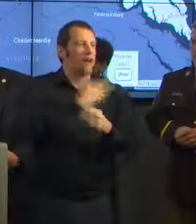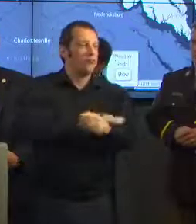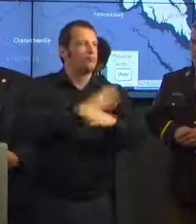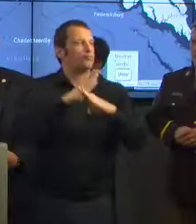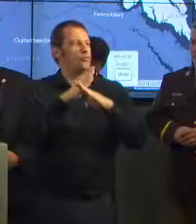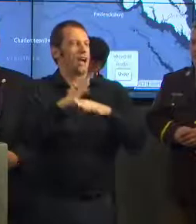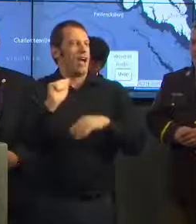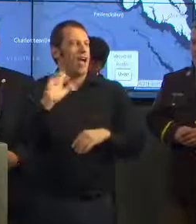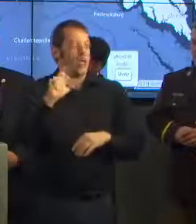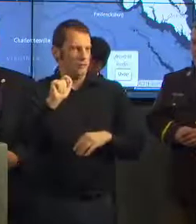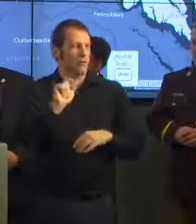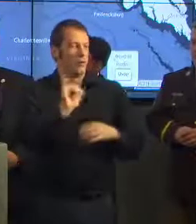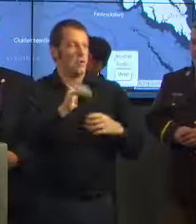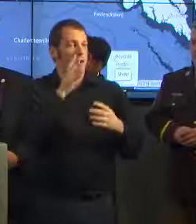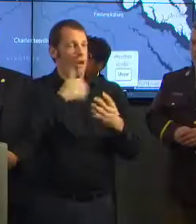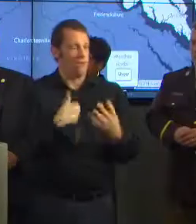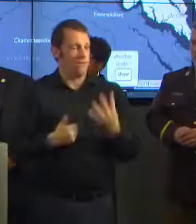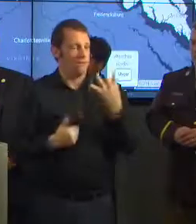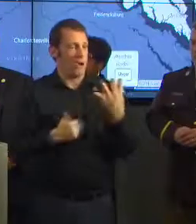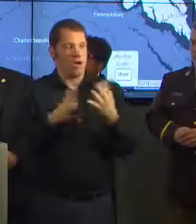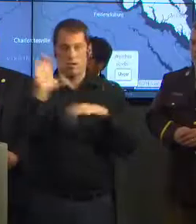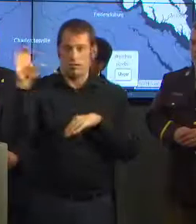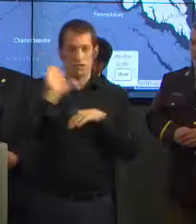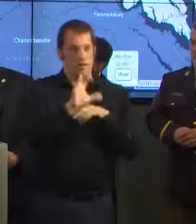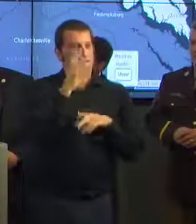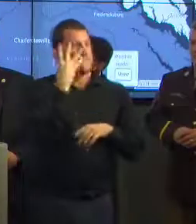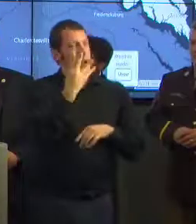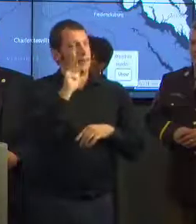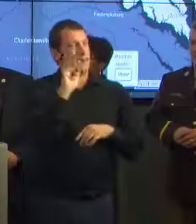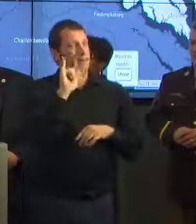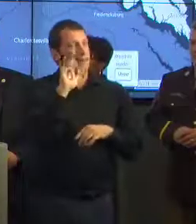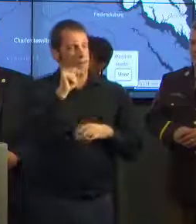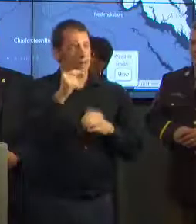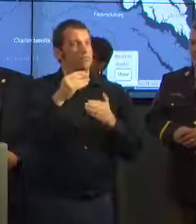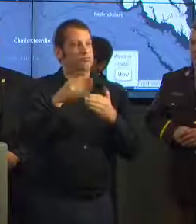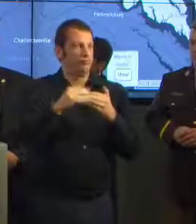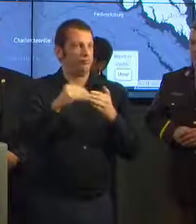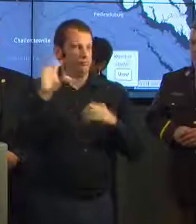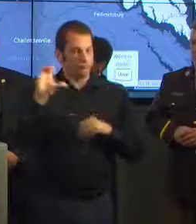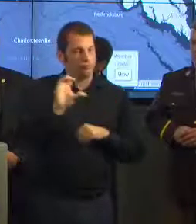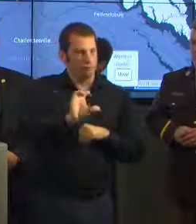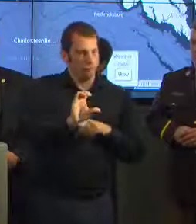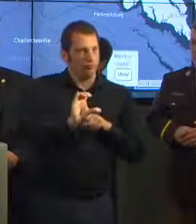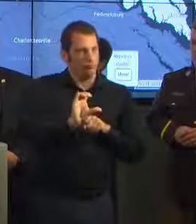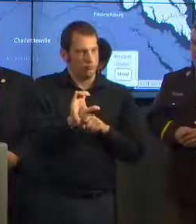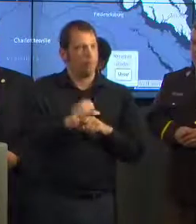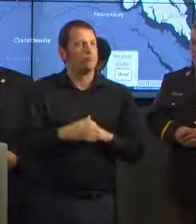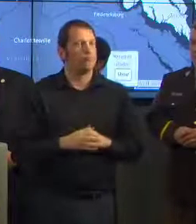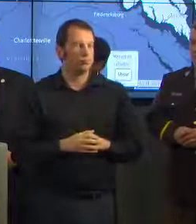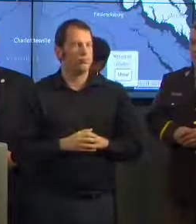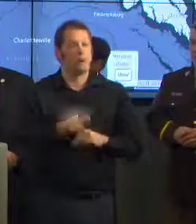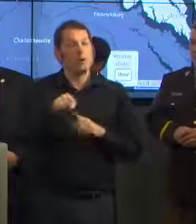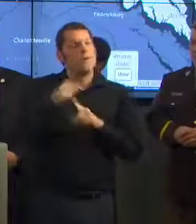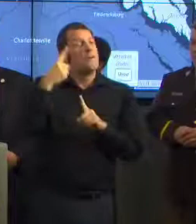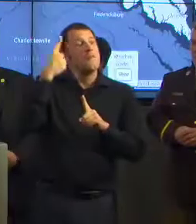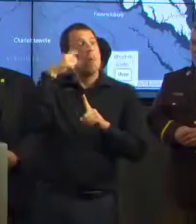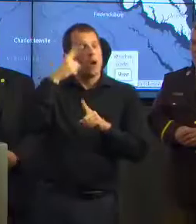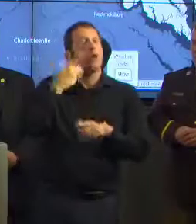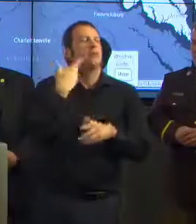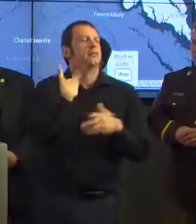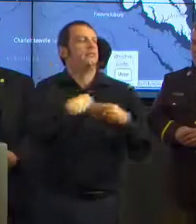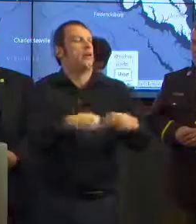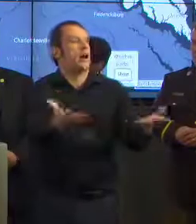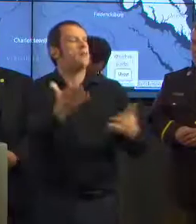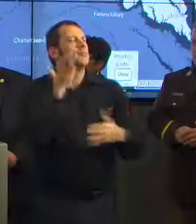$4 million in new funds for additional treatment beds. We've now doubled the number of treatment beds in the